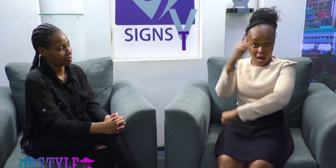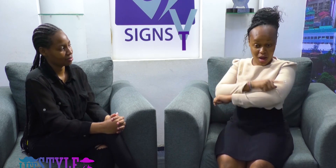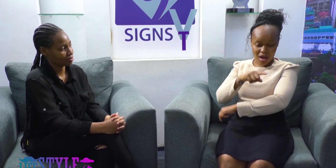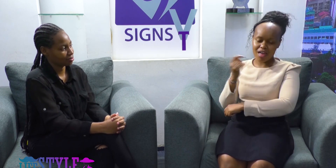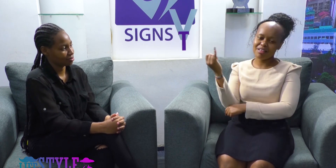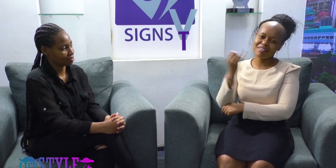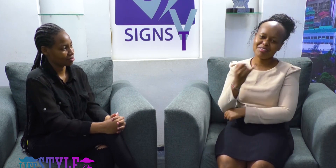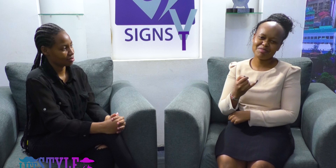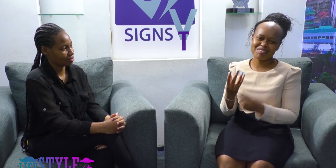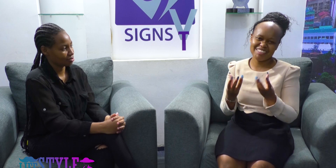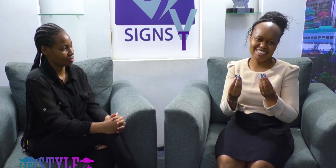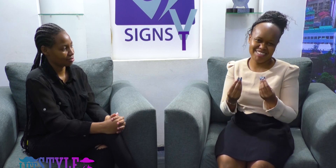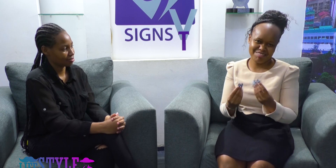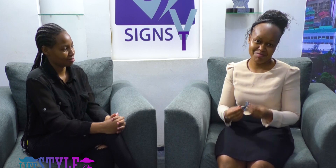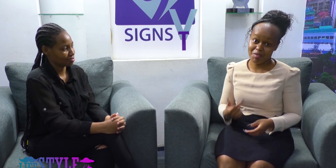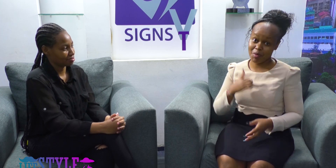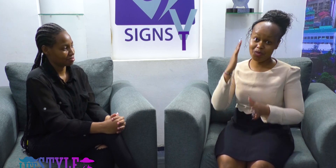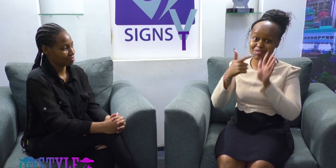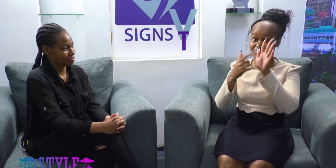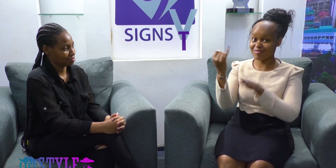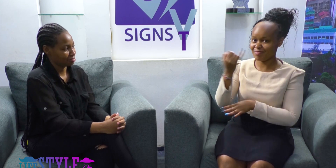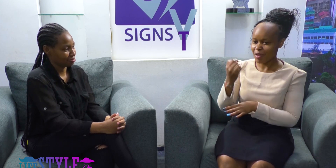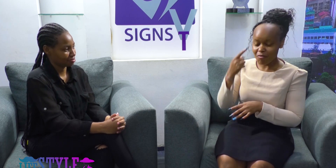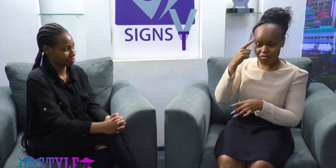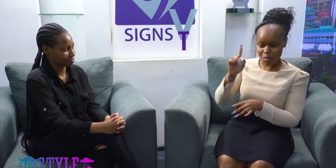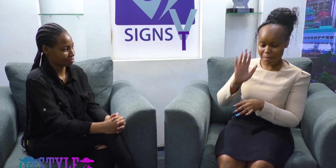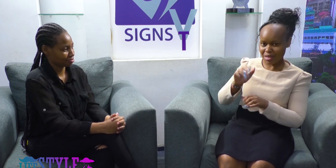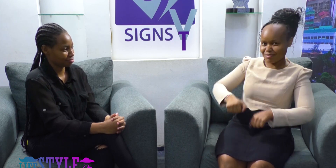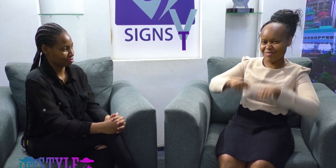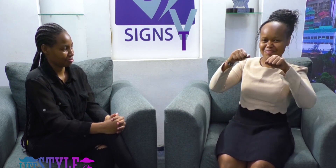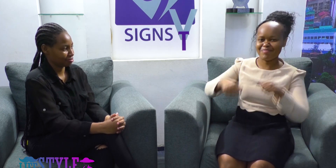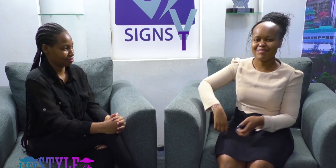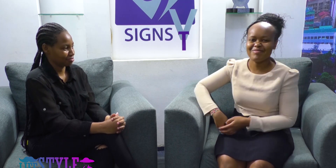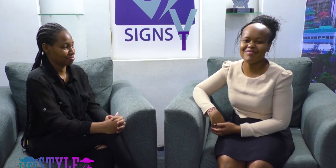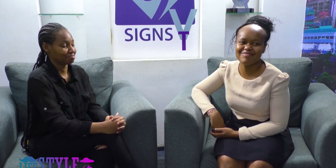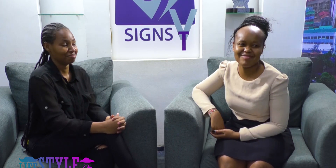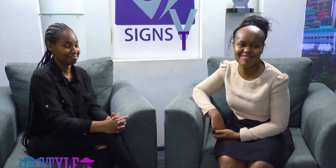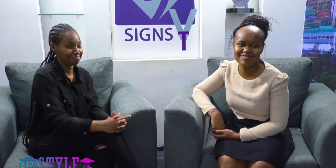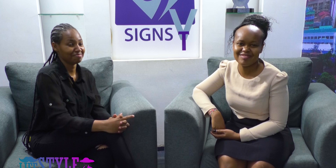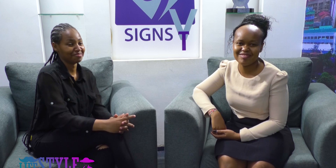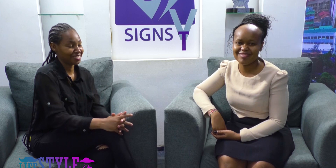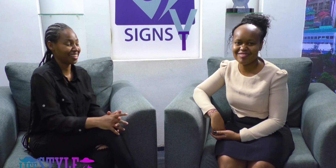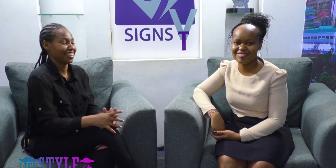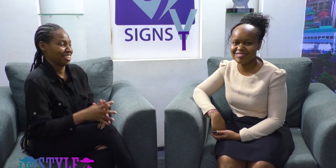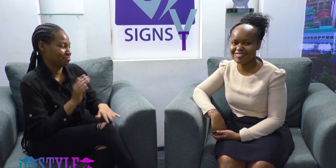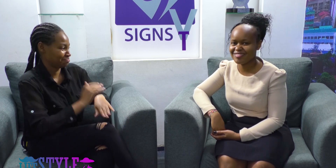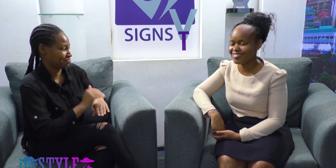experience, and I could do it in a day, because previously I used to do it in 3 days and 2 days, but now I can do it in a